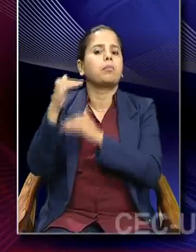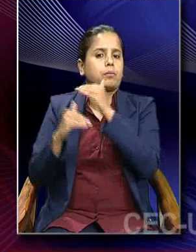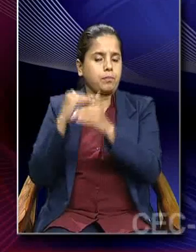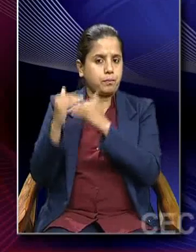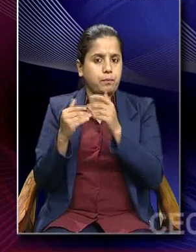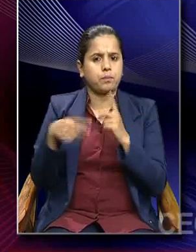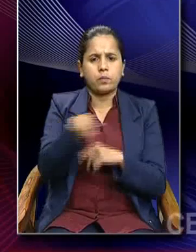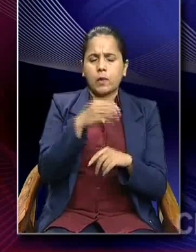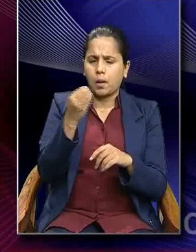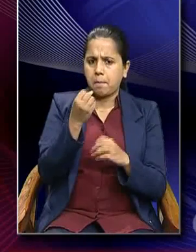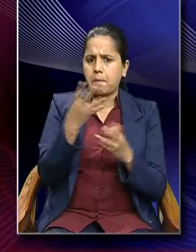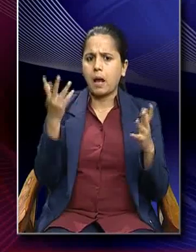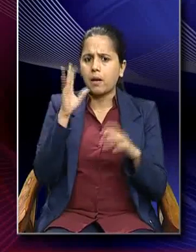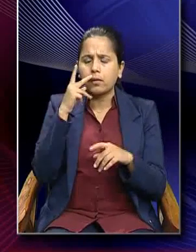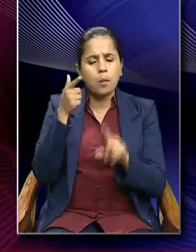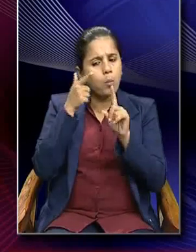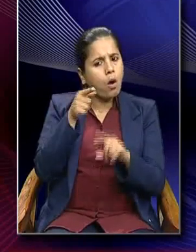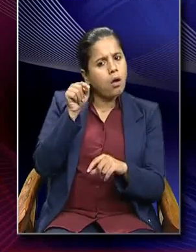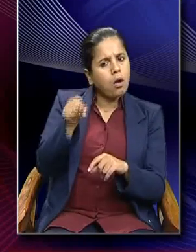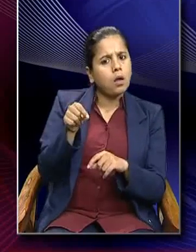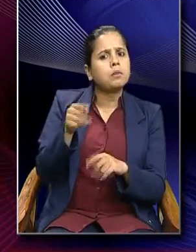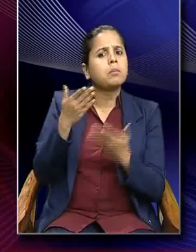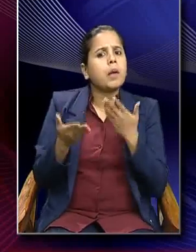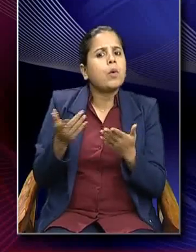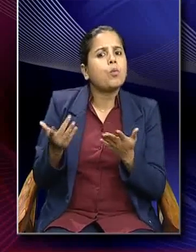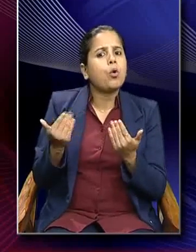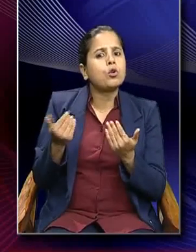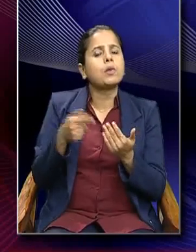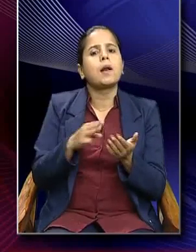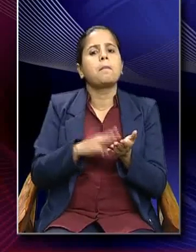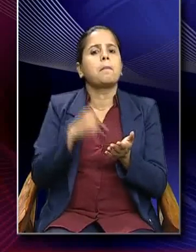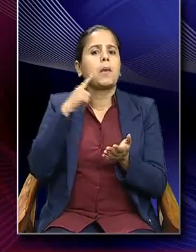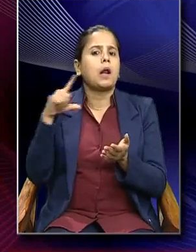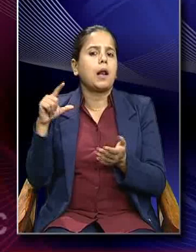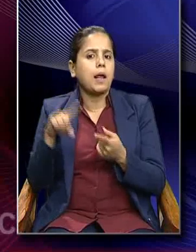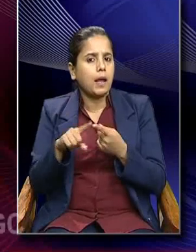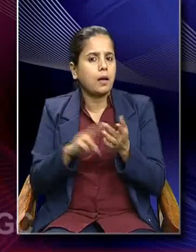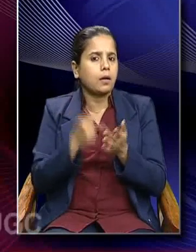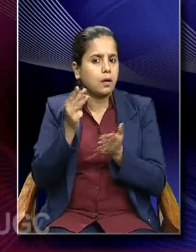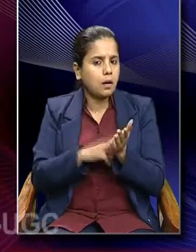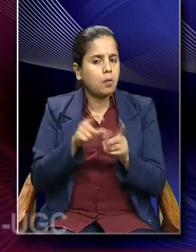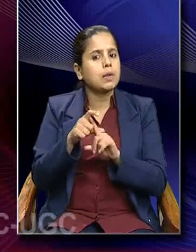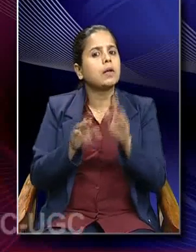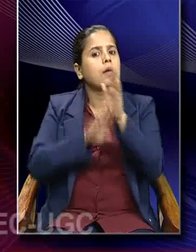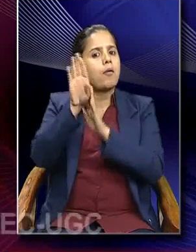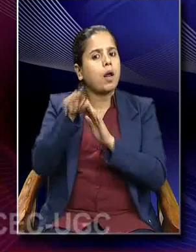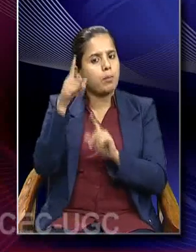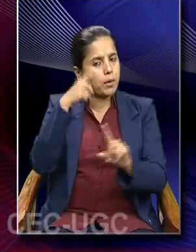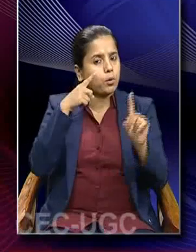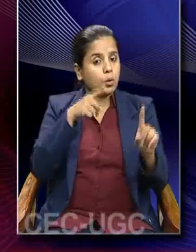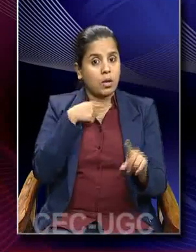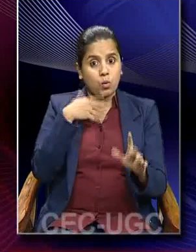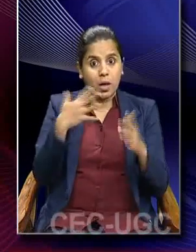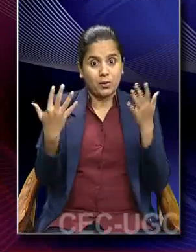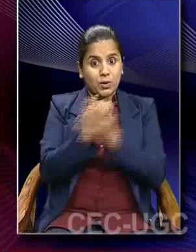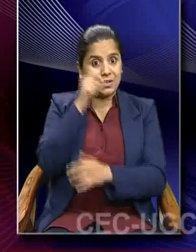as one of the component of the Millennium Development Goals. So to reach that